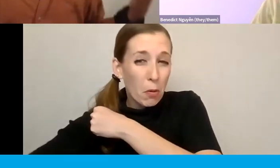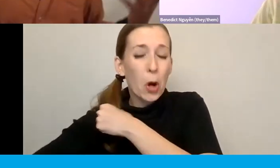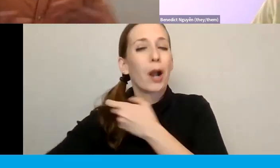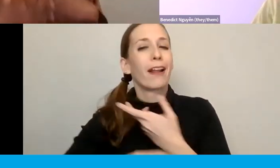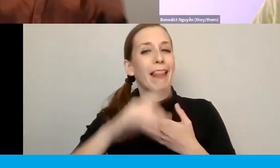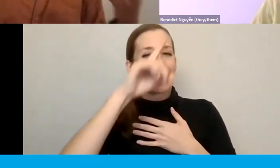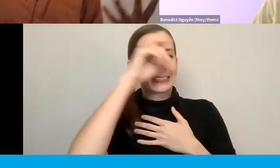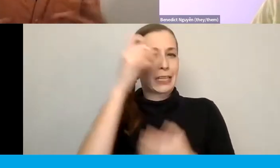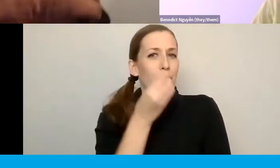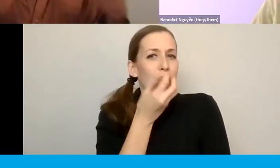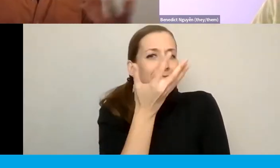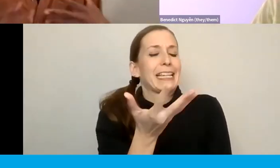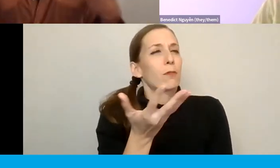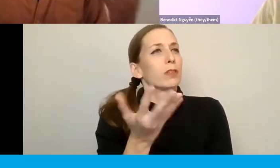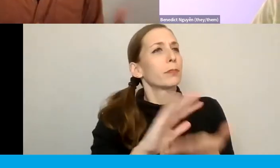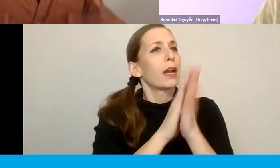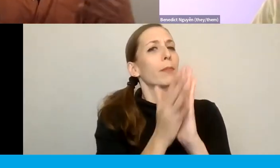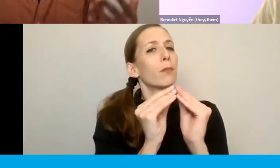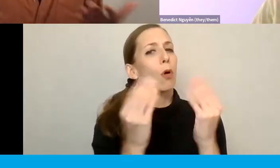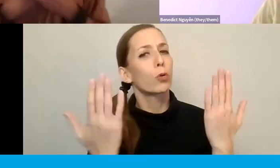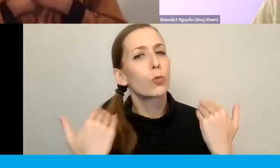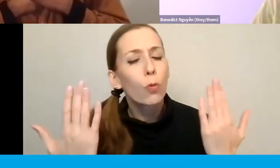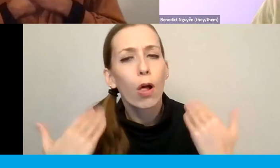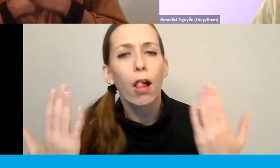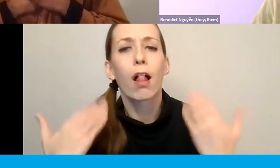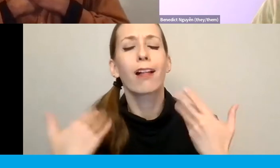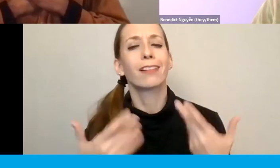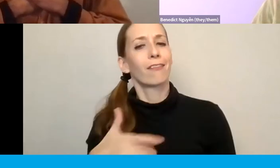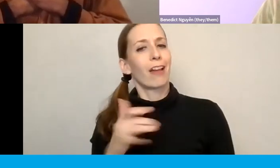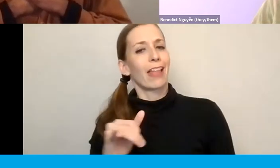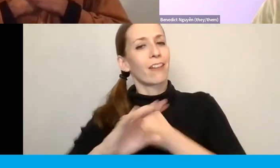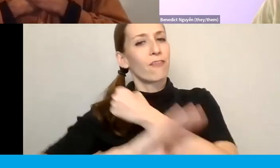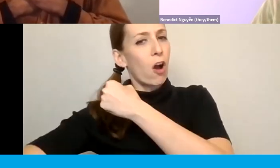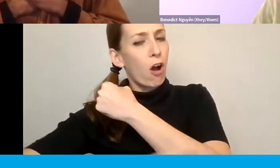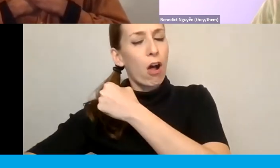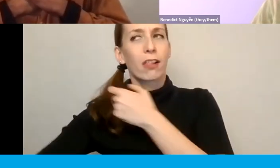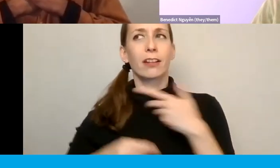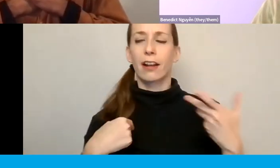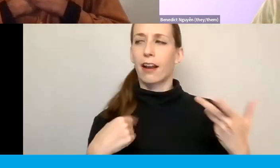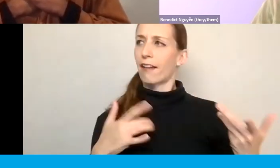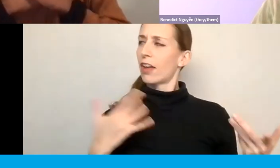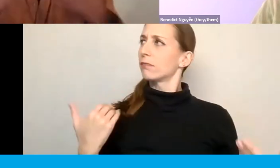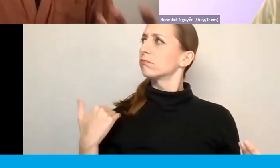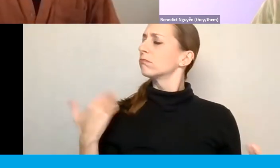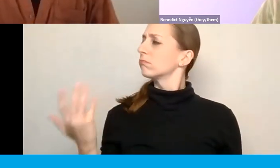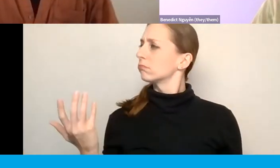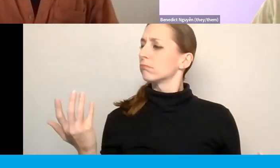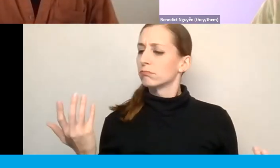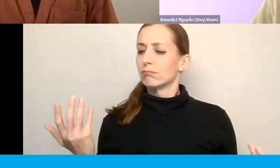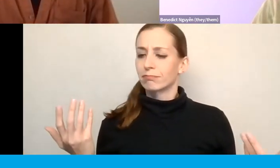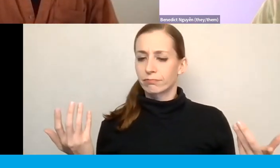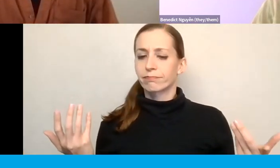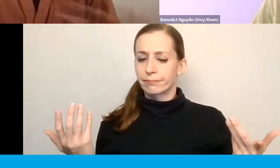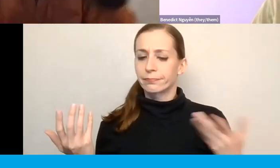like newly vaxxed energy. And the world was like, at least I felt I was being reminded of this very